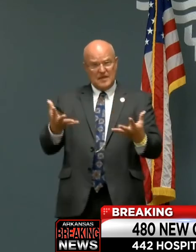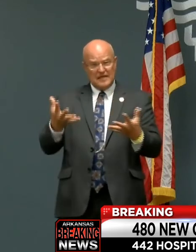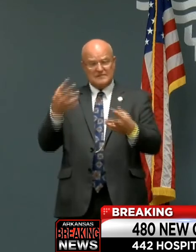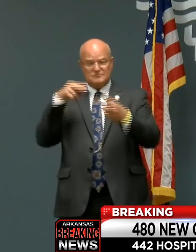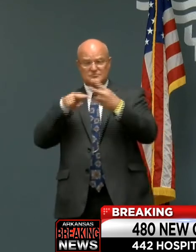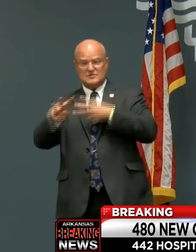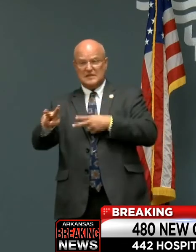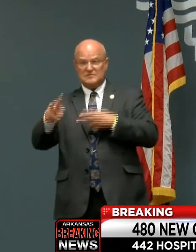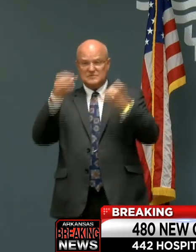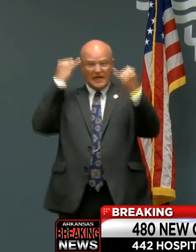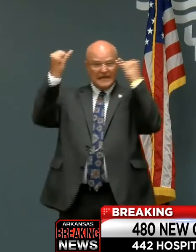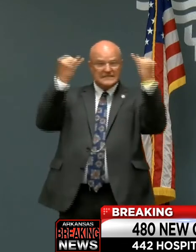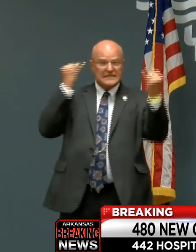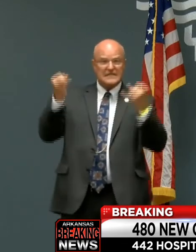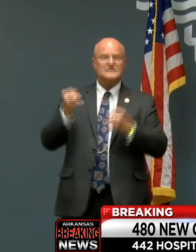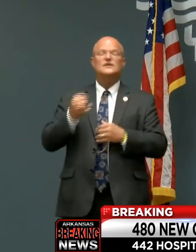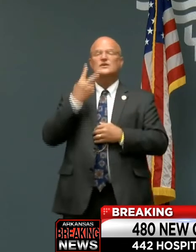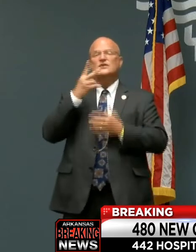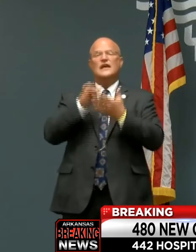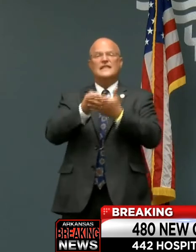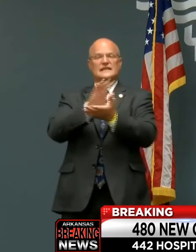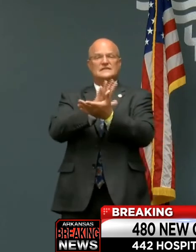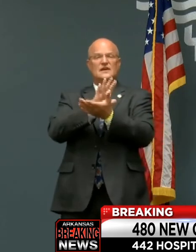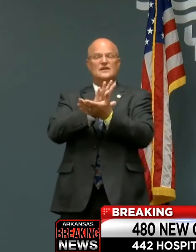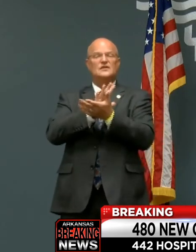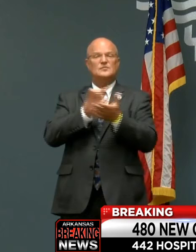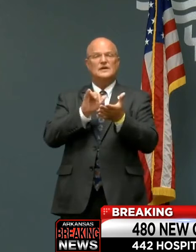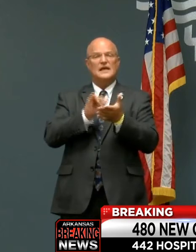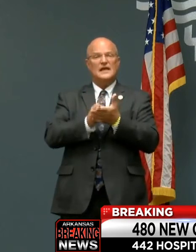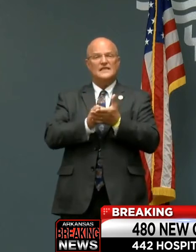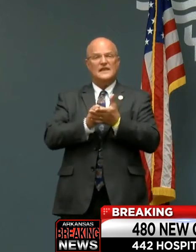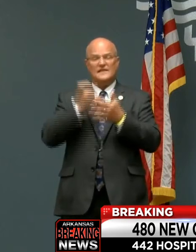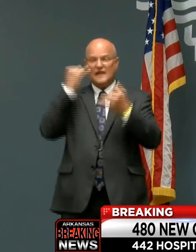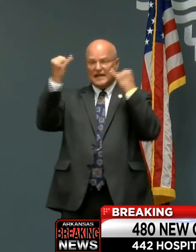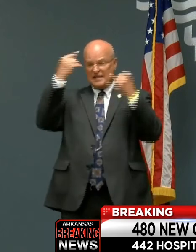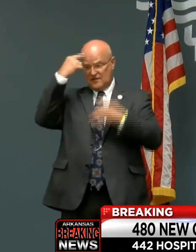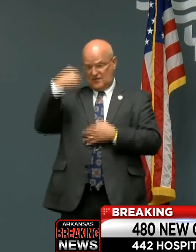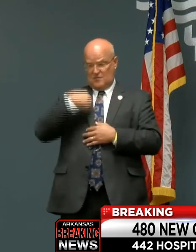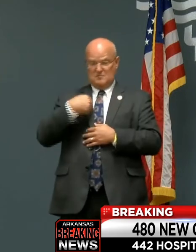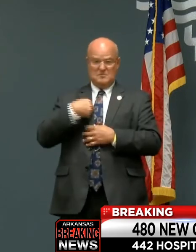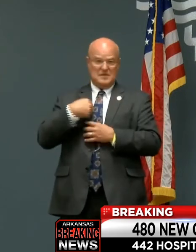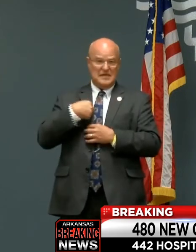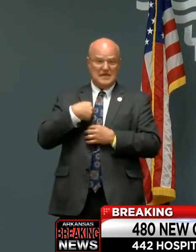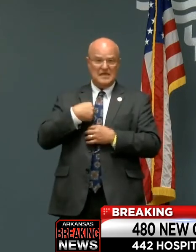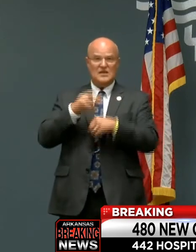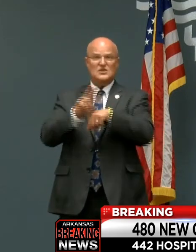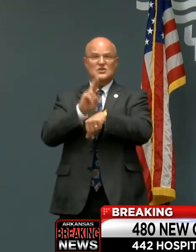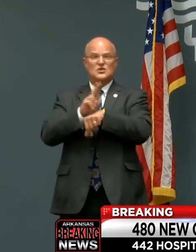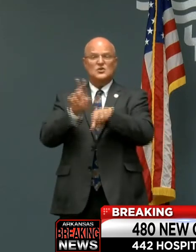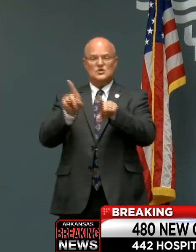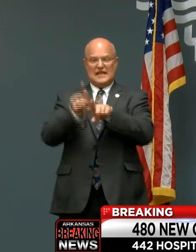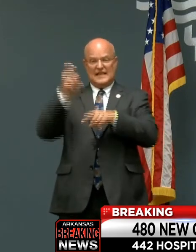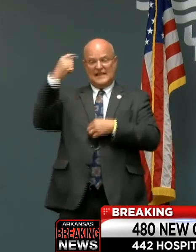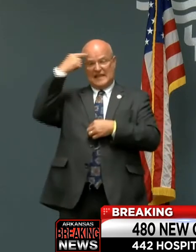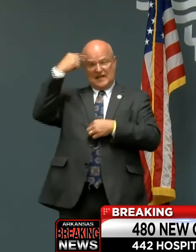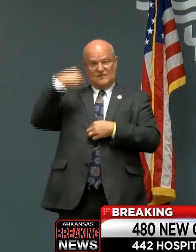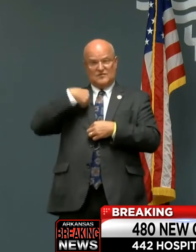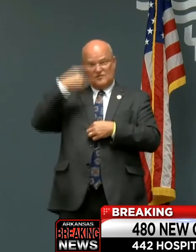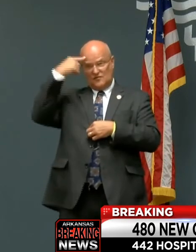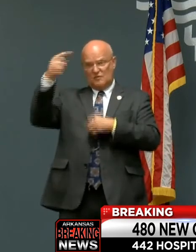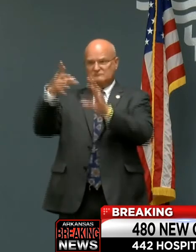perception, ideas. You will see in that document that there's ideas for me to use as governor for